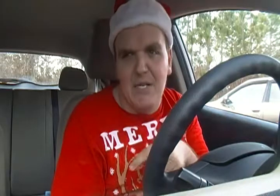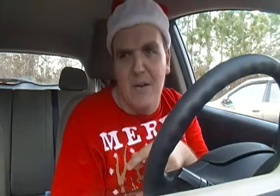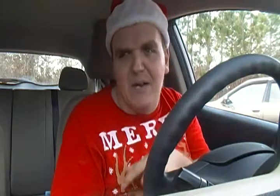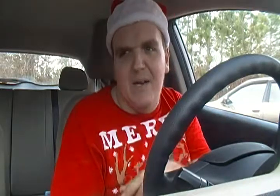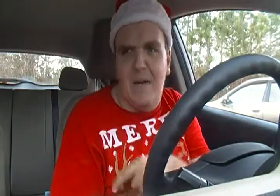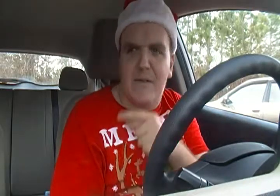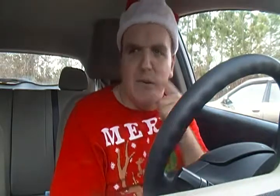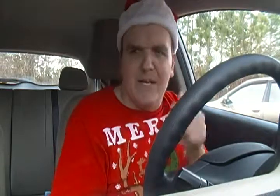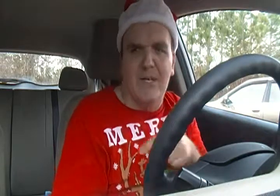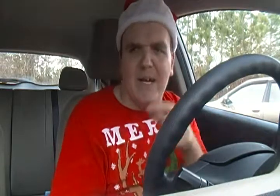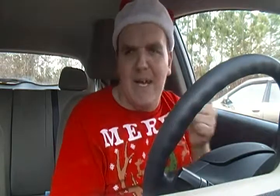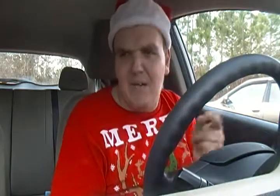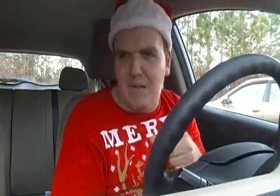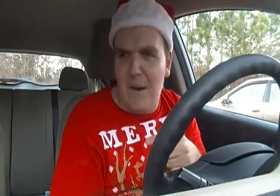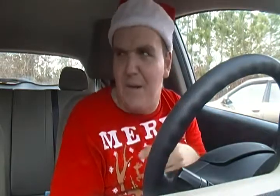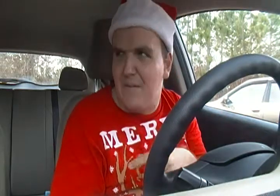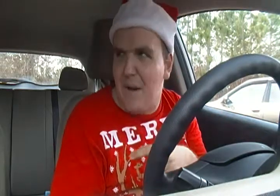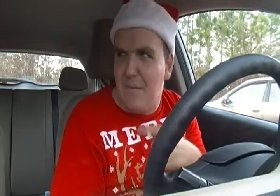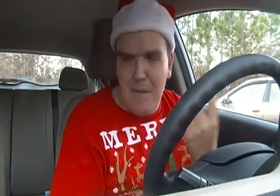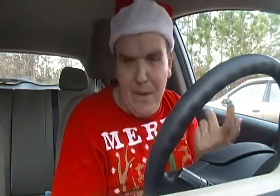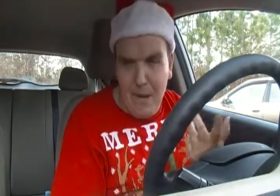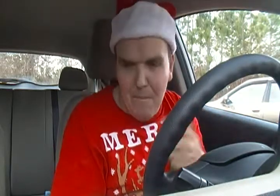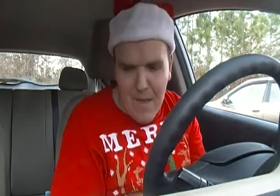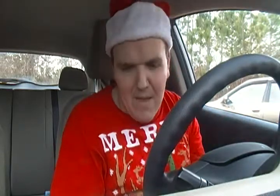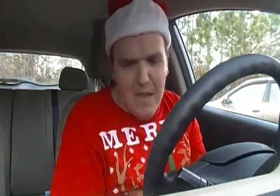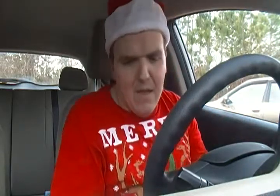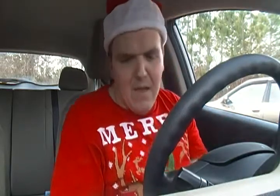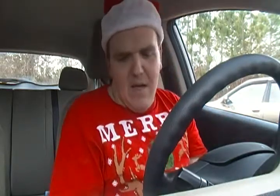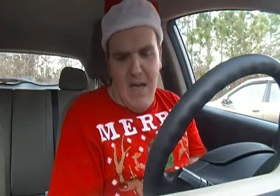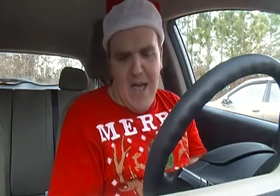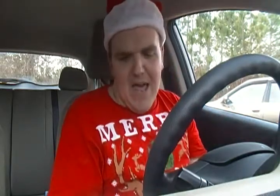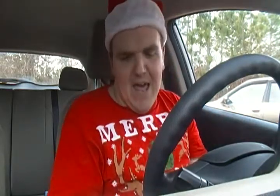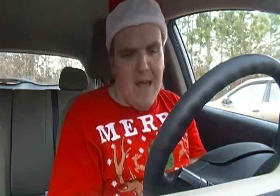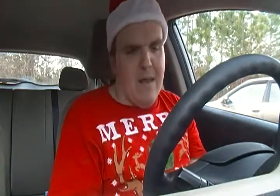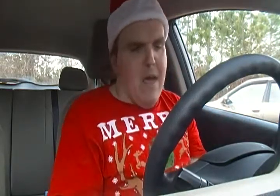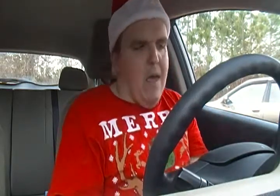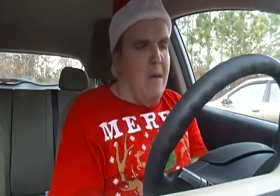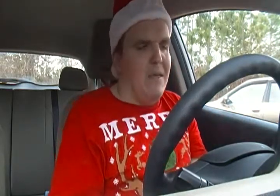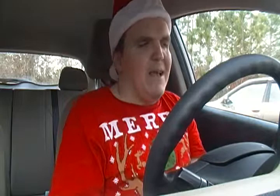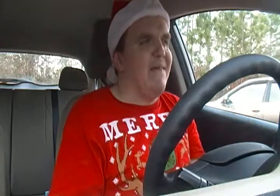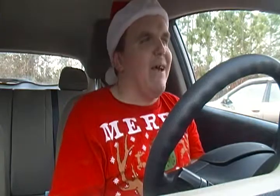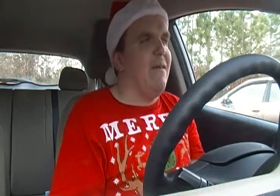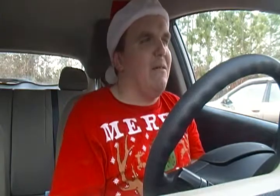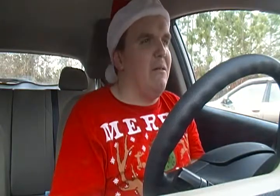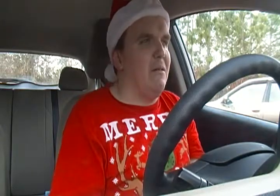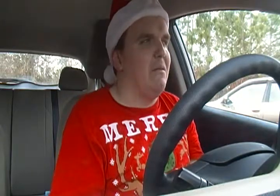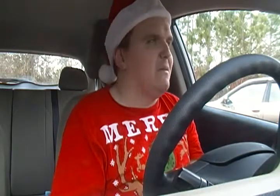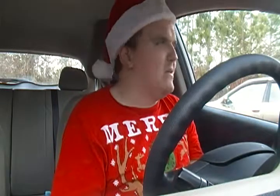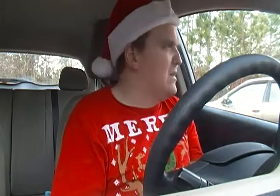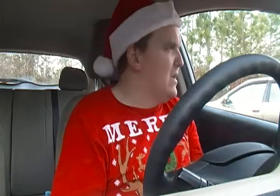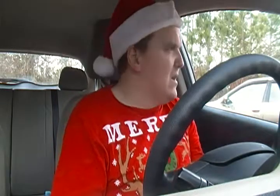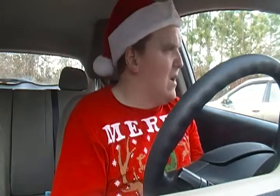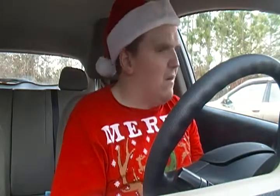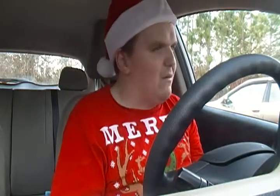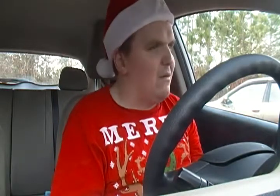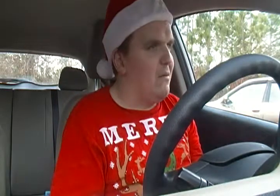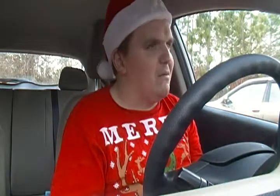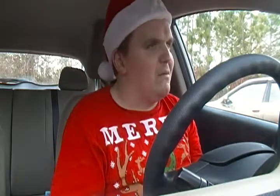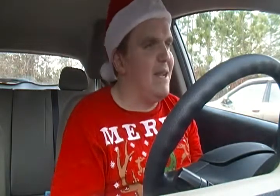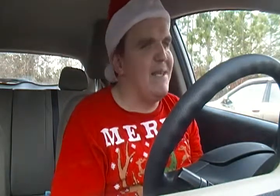teacher that so his teacher can get to his parents about the bb gun and then he's like then